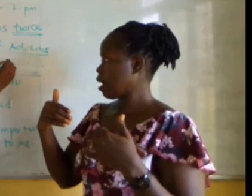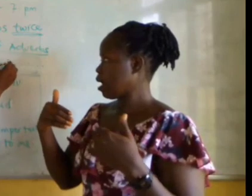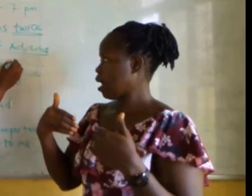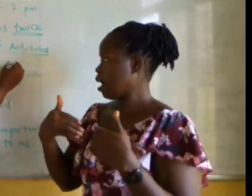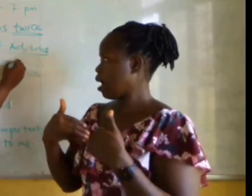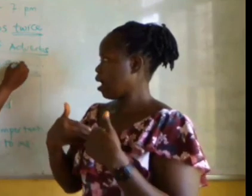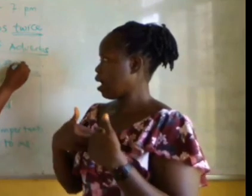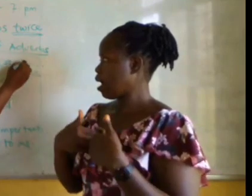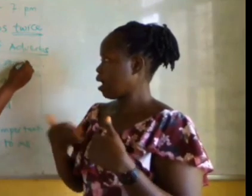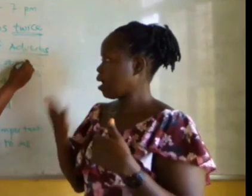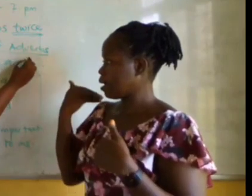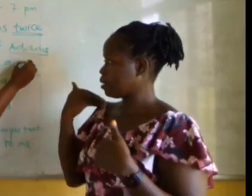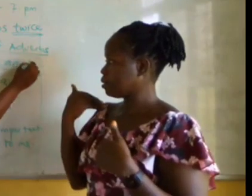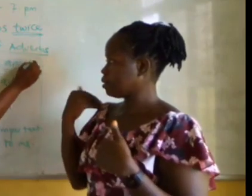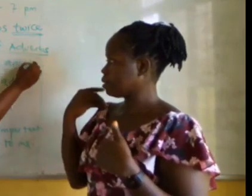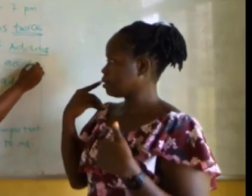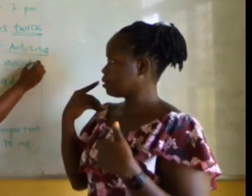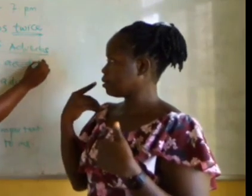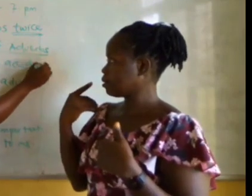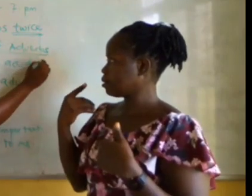an accident.